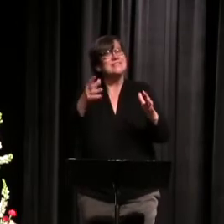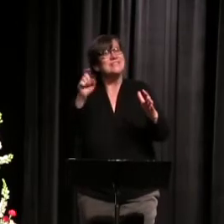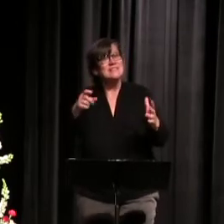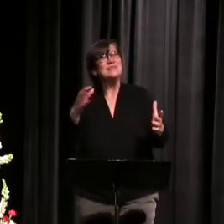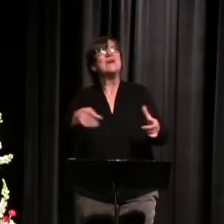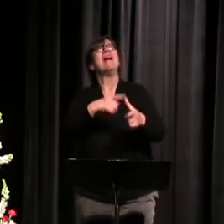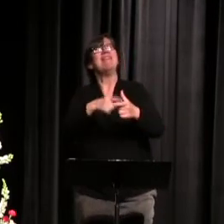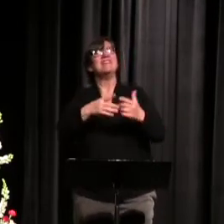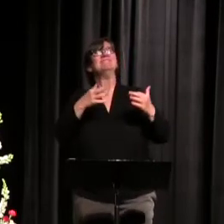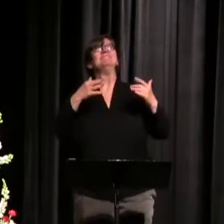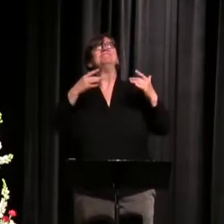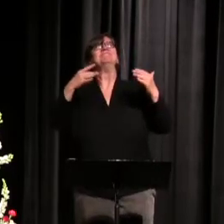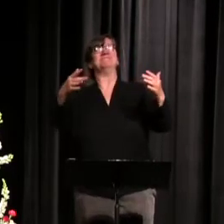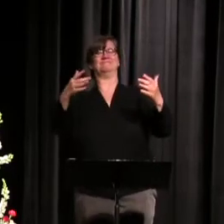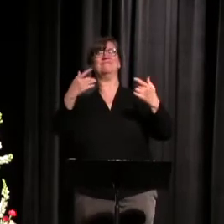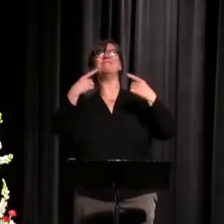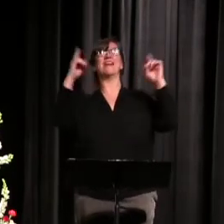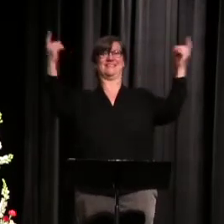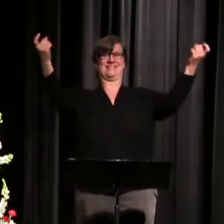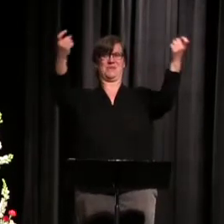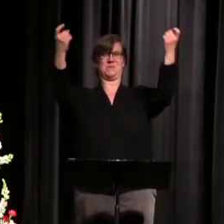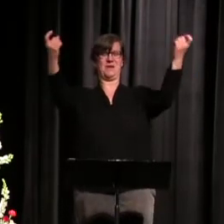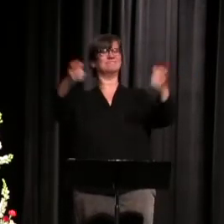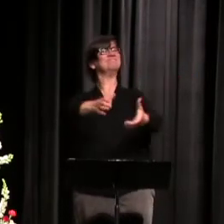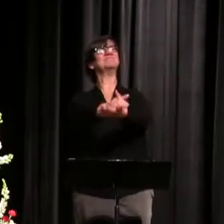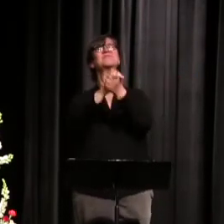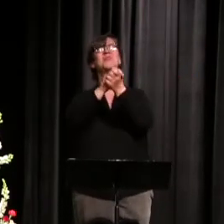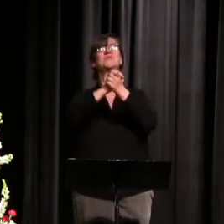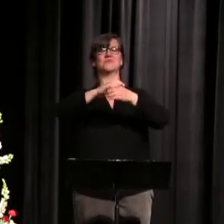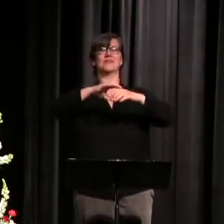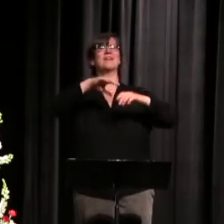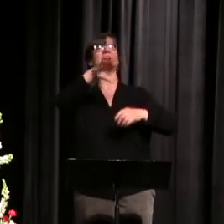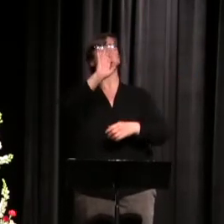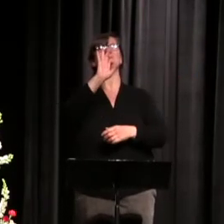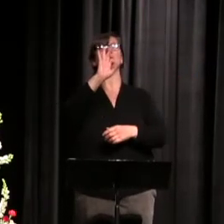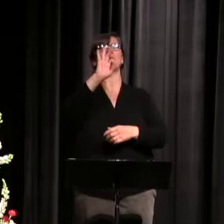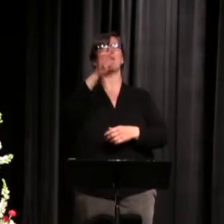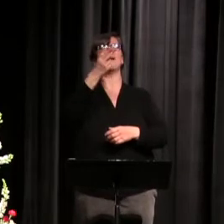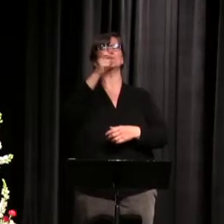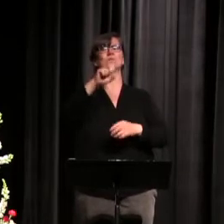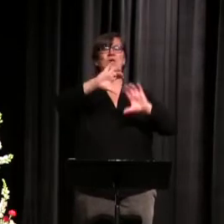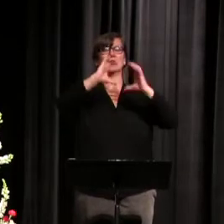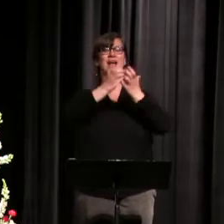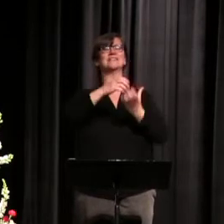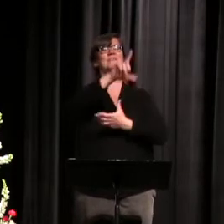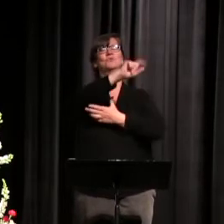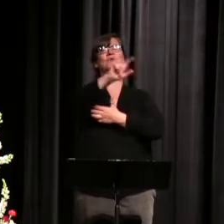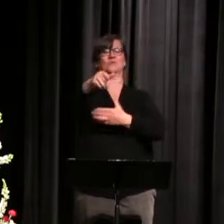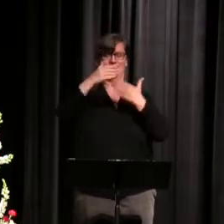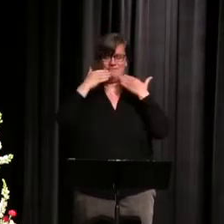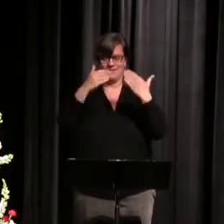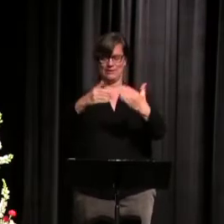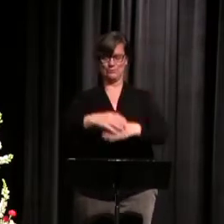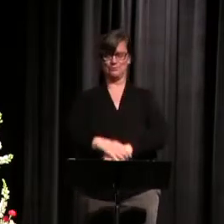started. Congratulations, Fairport Class of 2020. Thank you.